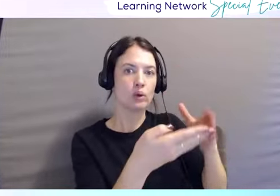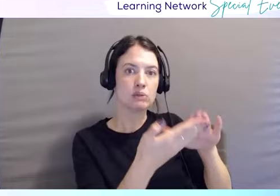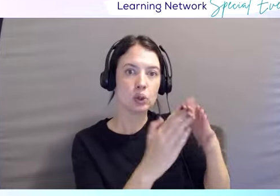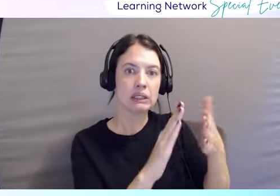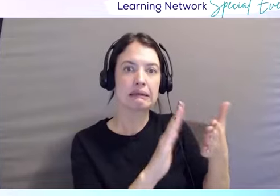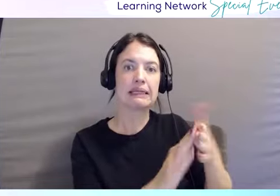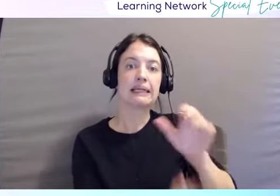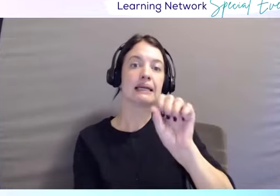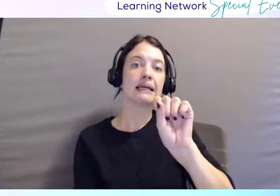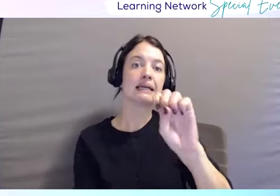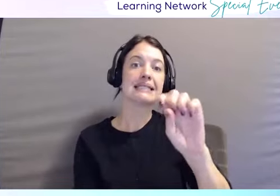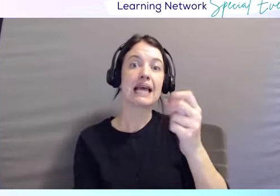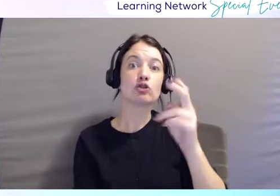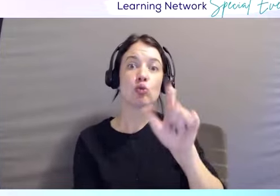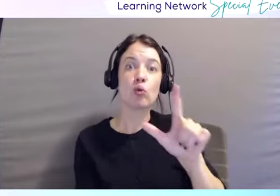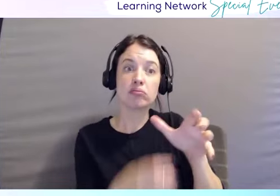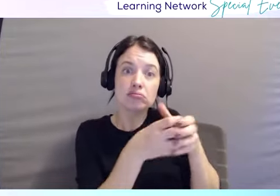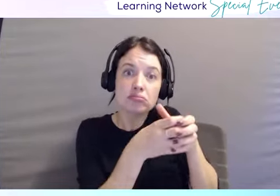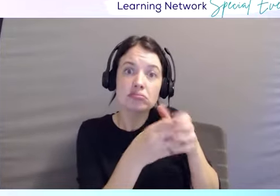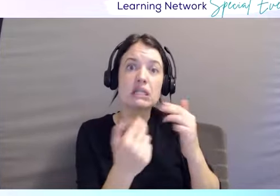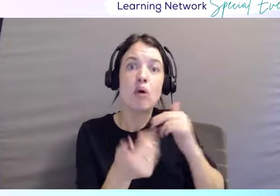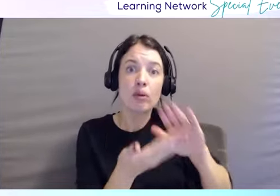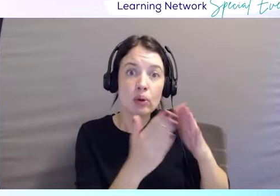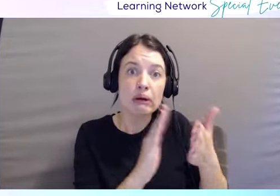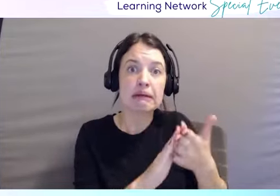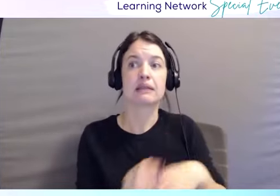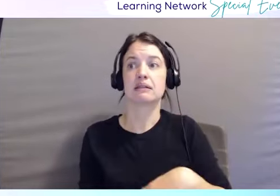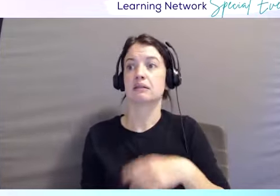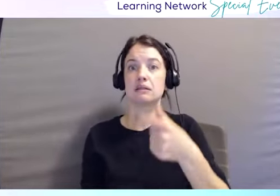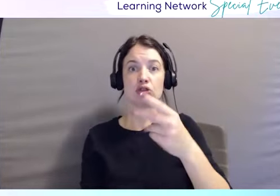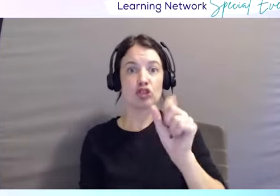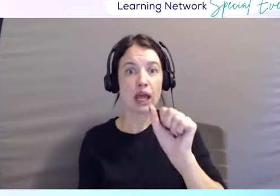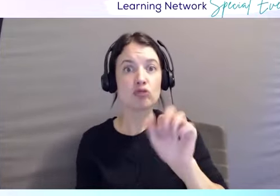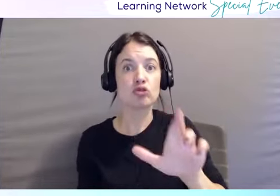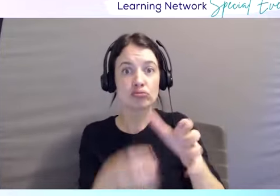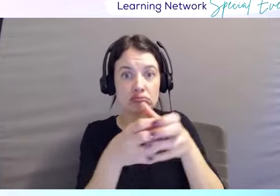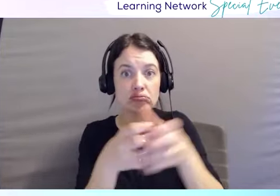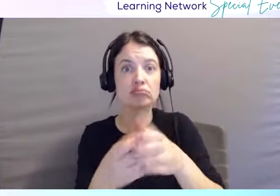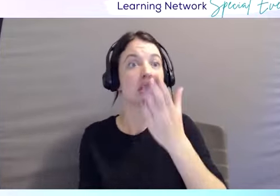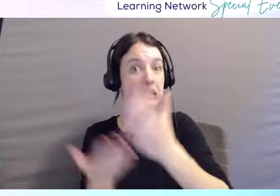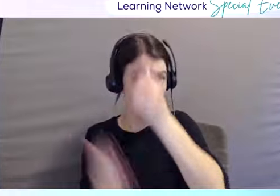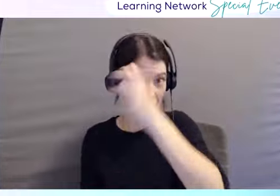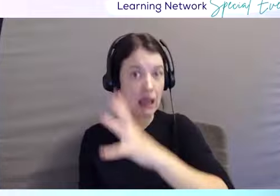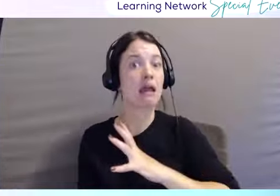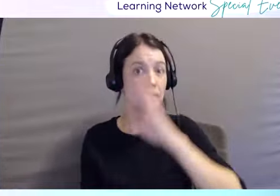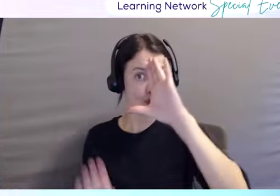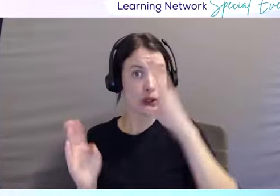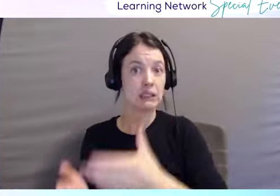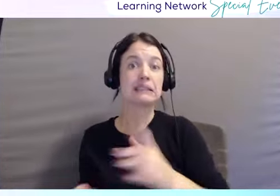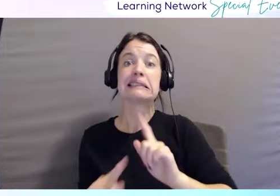gender minorities, men in some cases, different income levels of people, ages of people, and